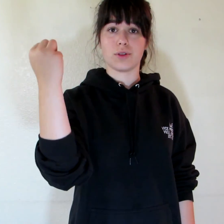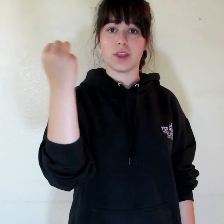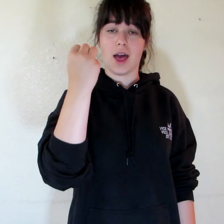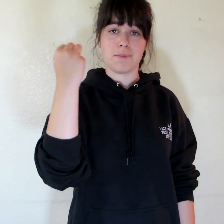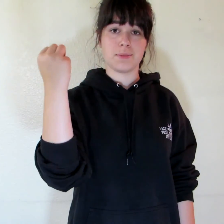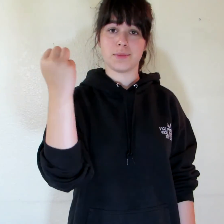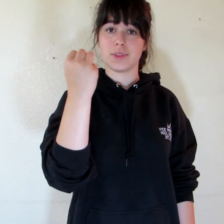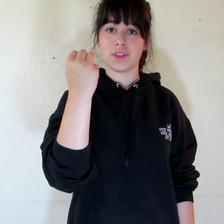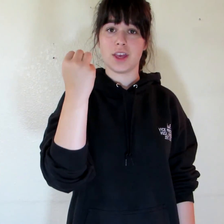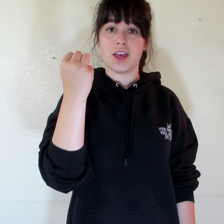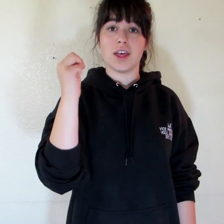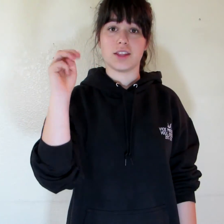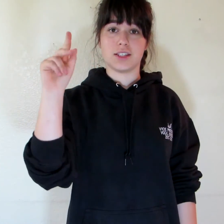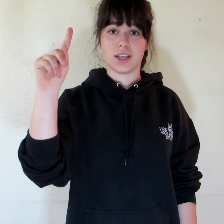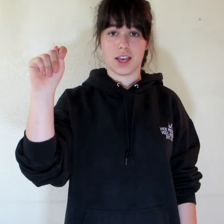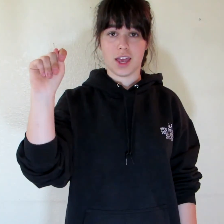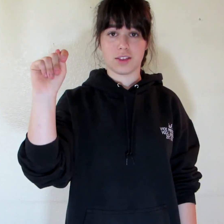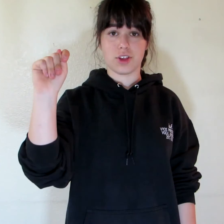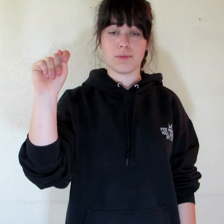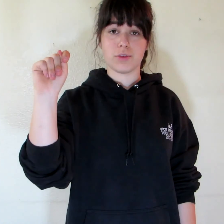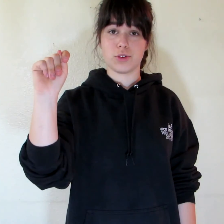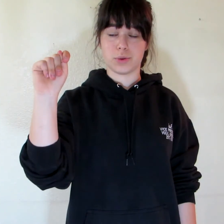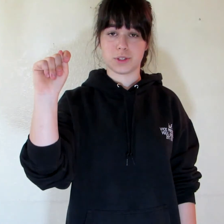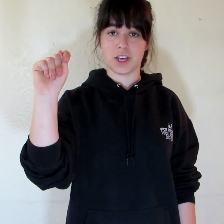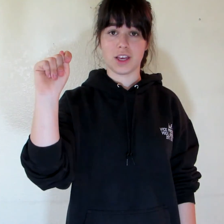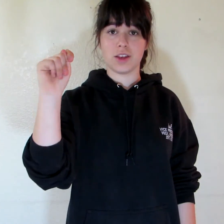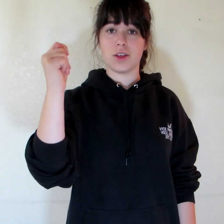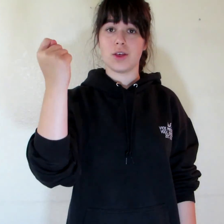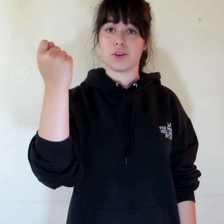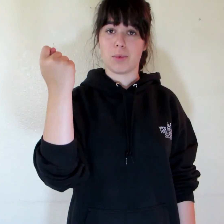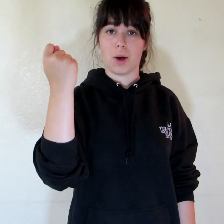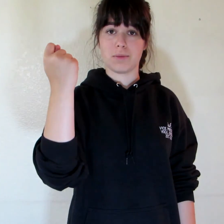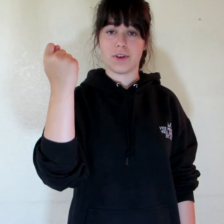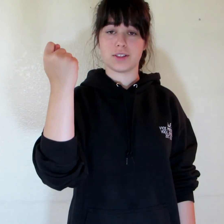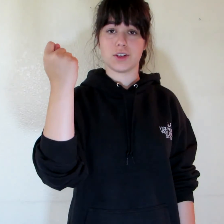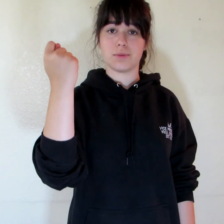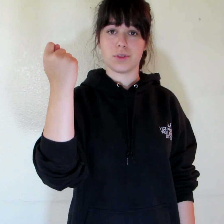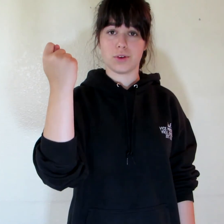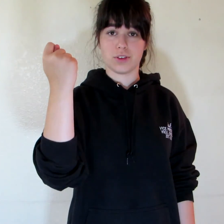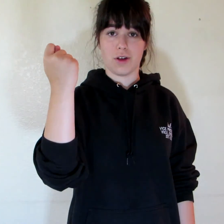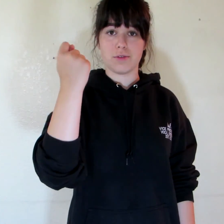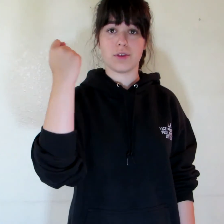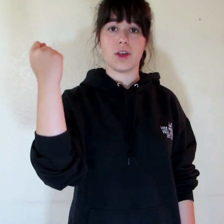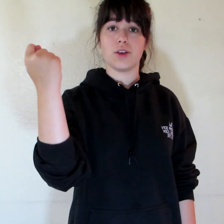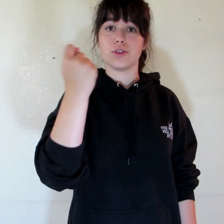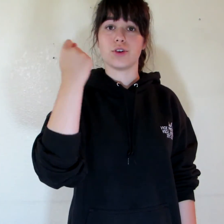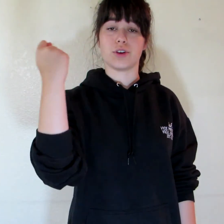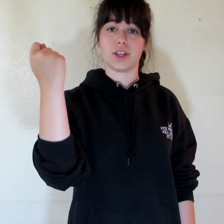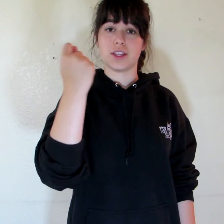the M. A T hand shape for Tuesday, your palm facing yourself, circling the